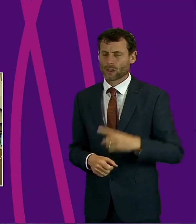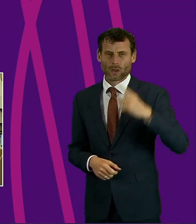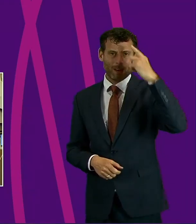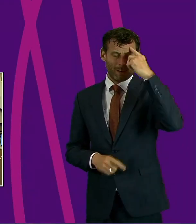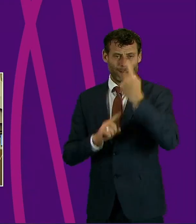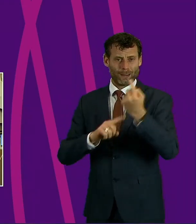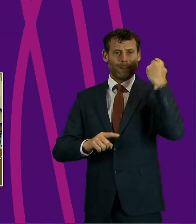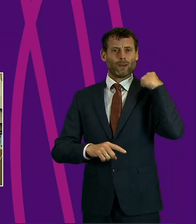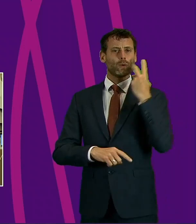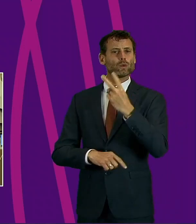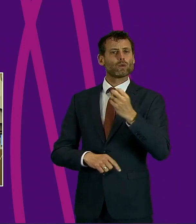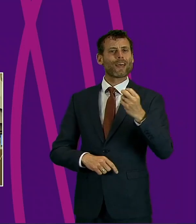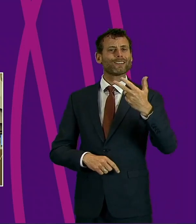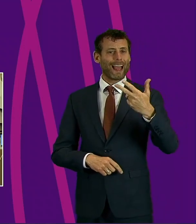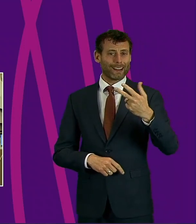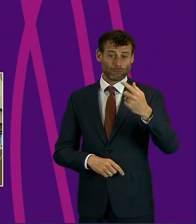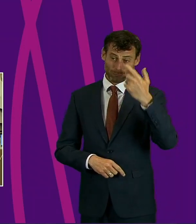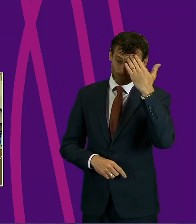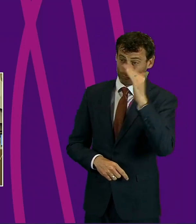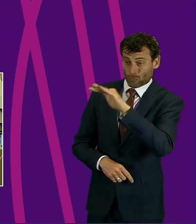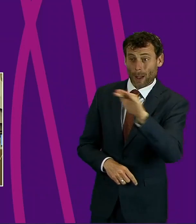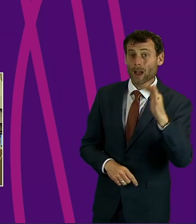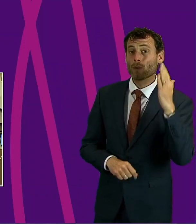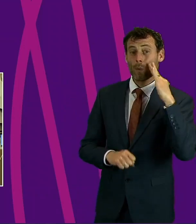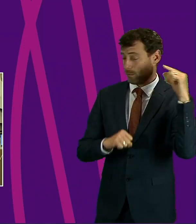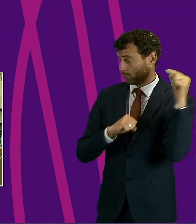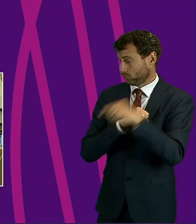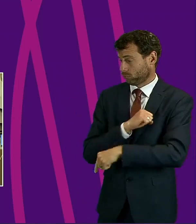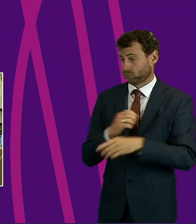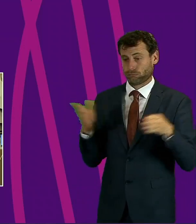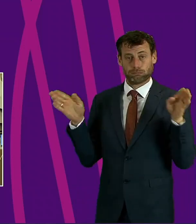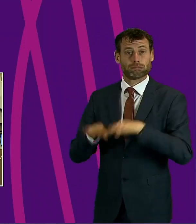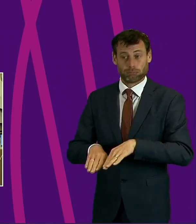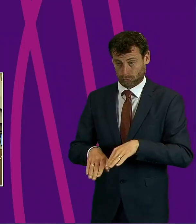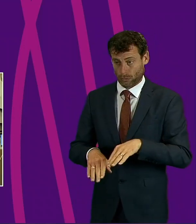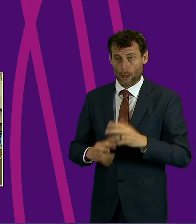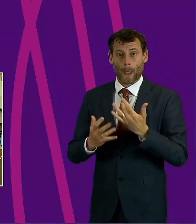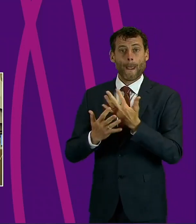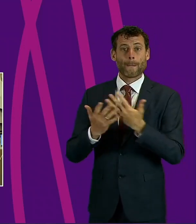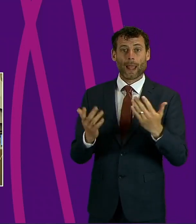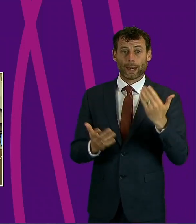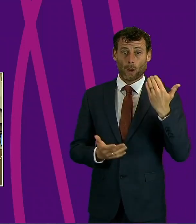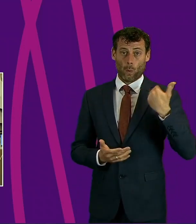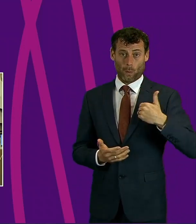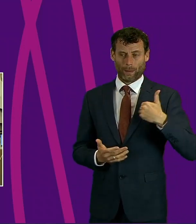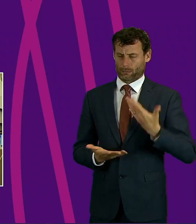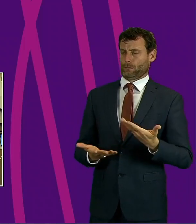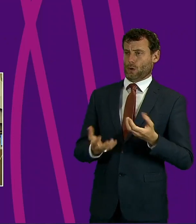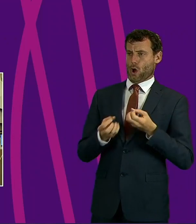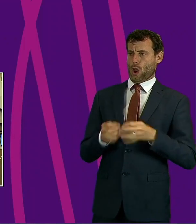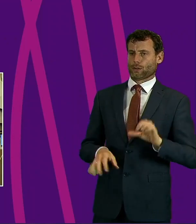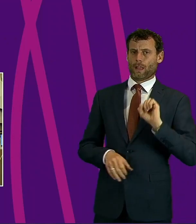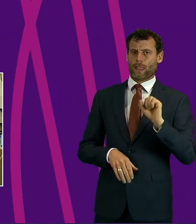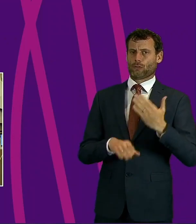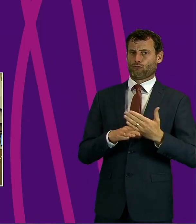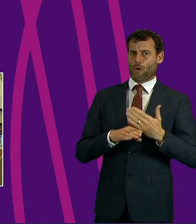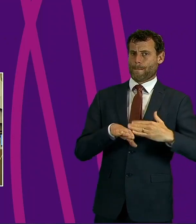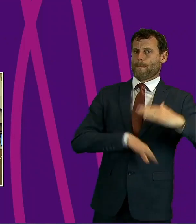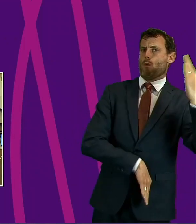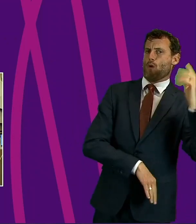in 2008 resulted in the recession having a disproportionate impact on women. So that's why I do welcome that the Government